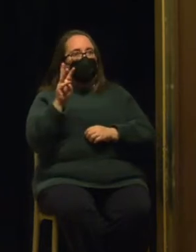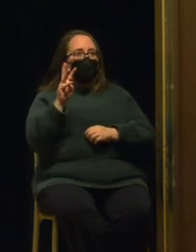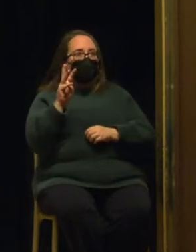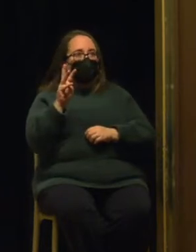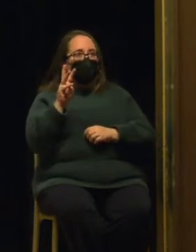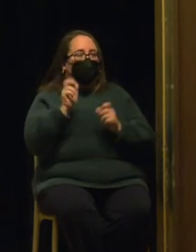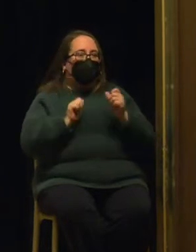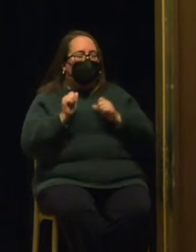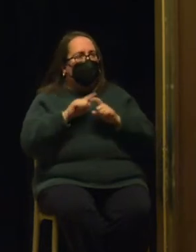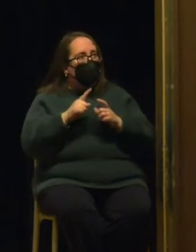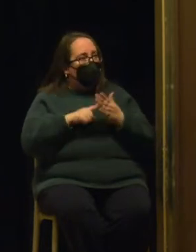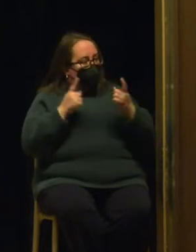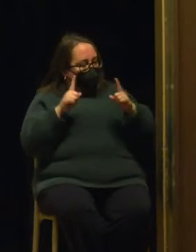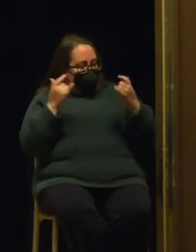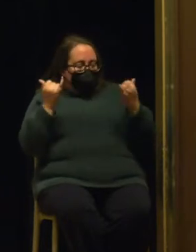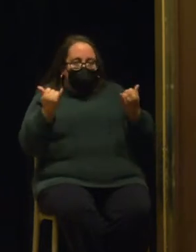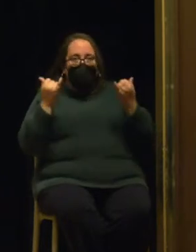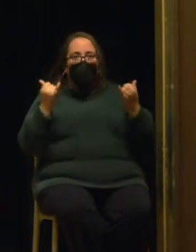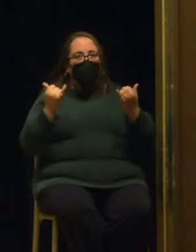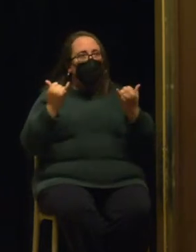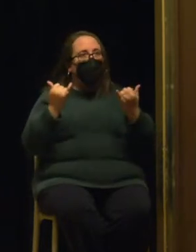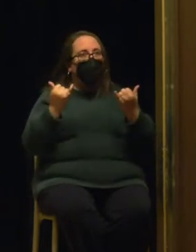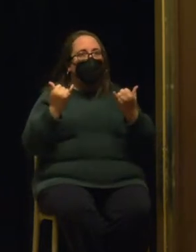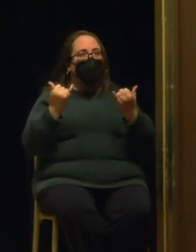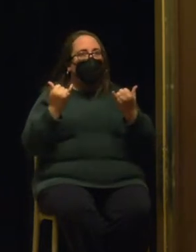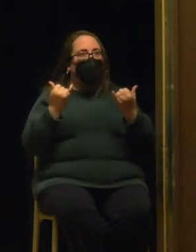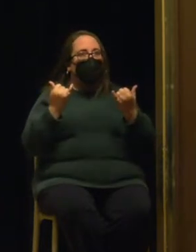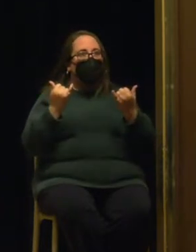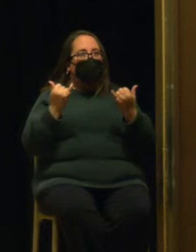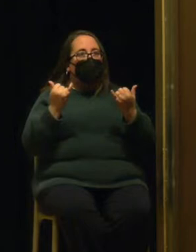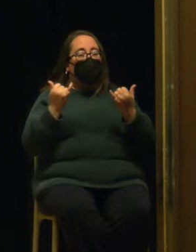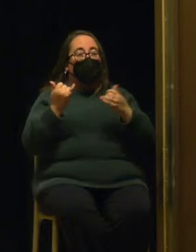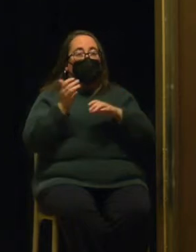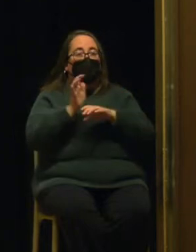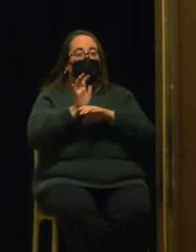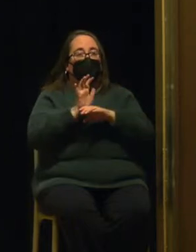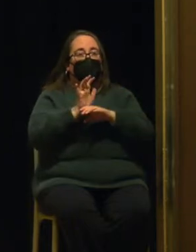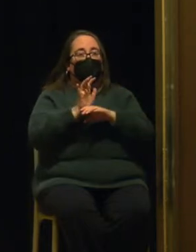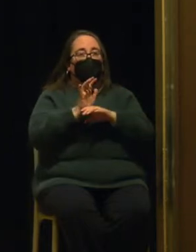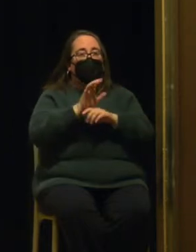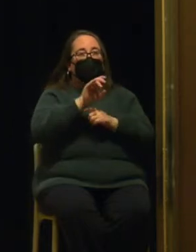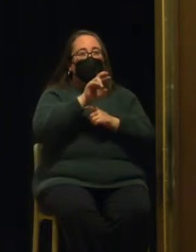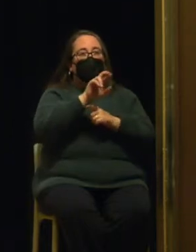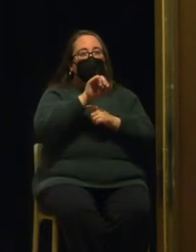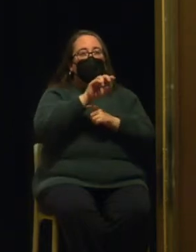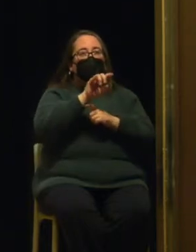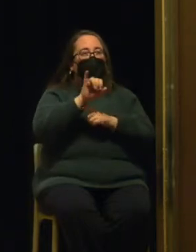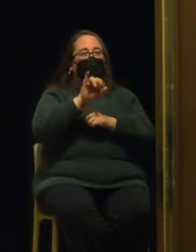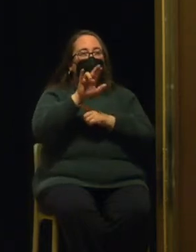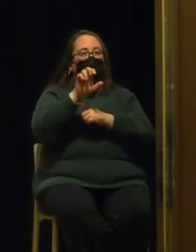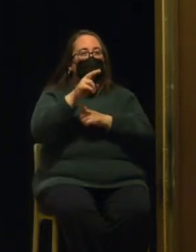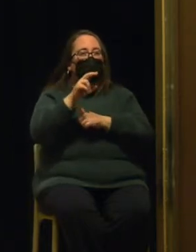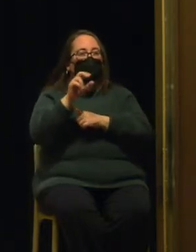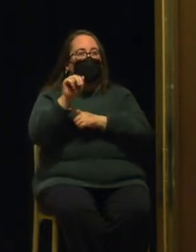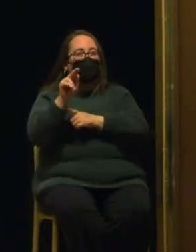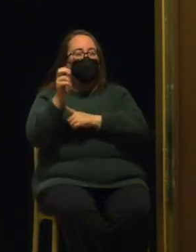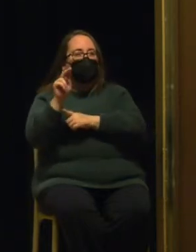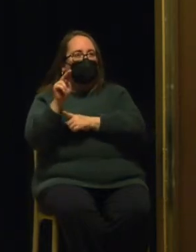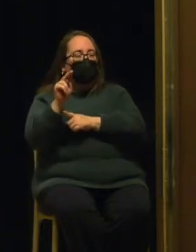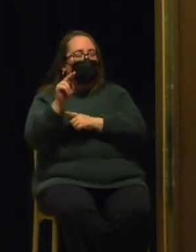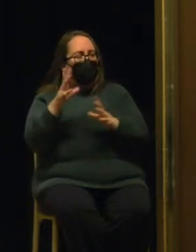you know, what's going on now. Yeah. And, you know, a movie like Crazy Rich Asians comes out mm-hmm. and